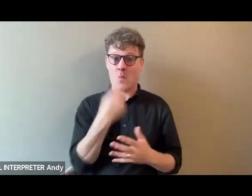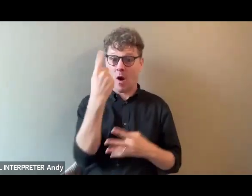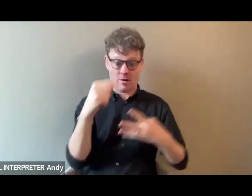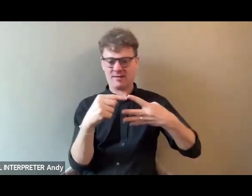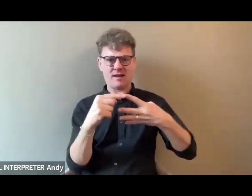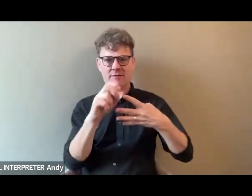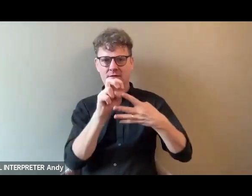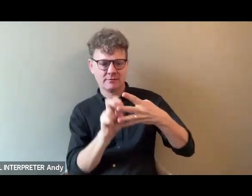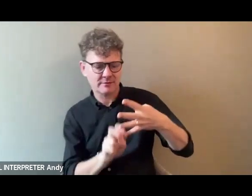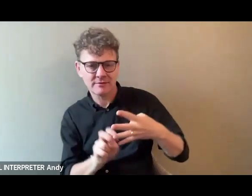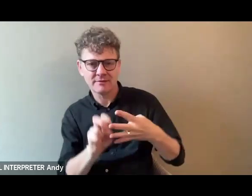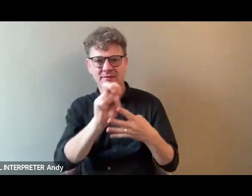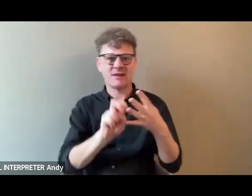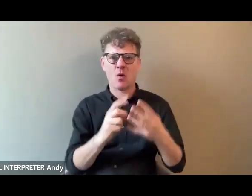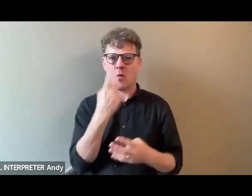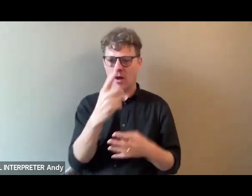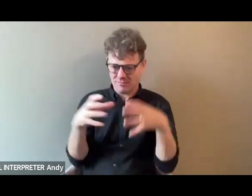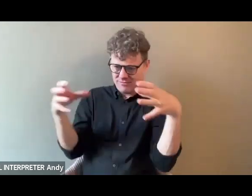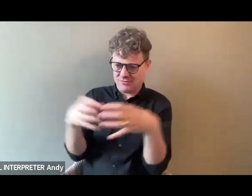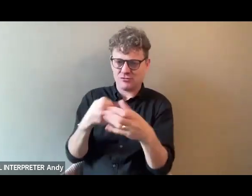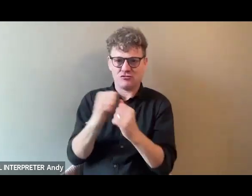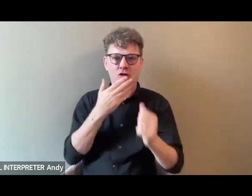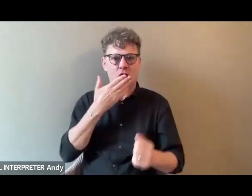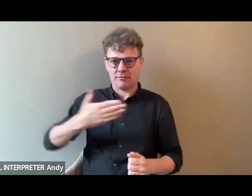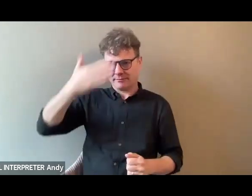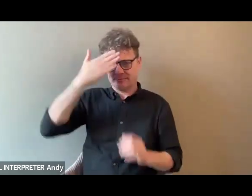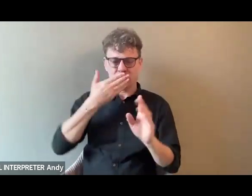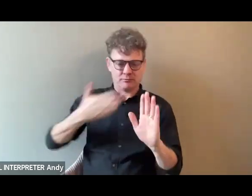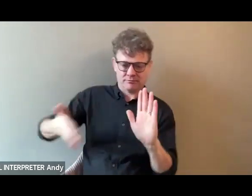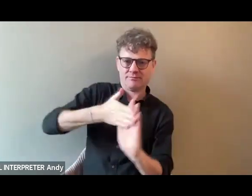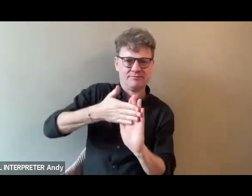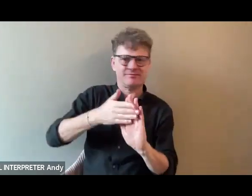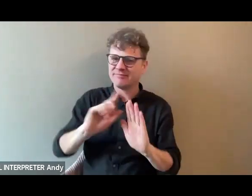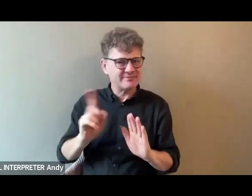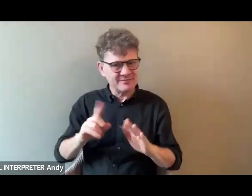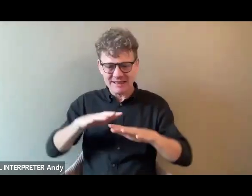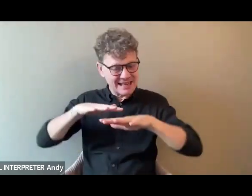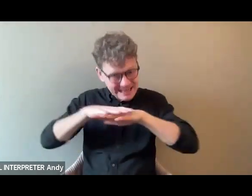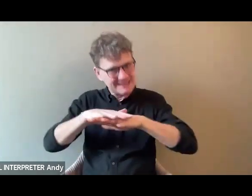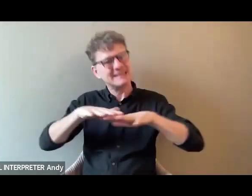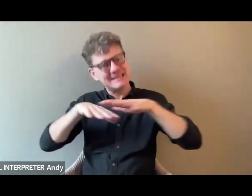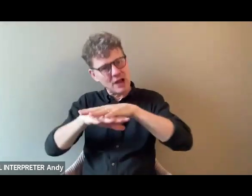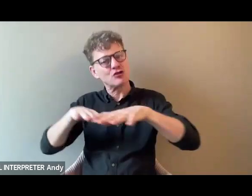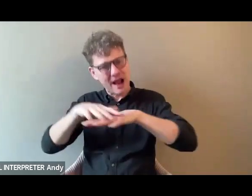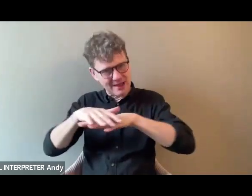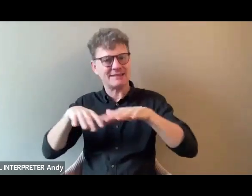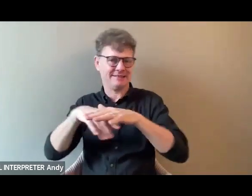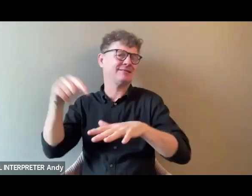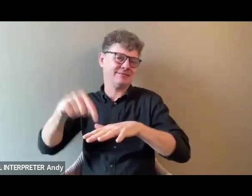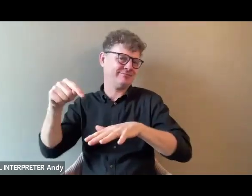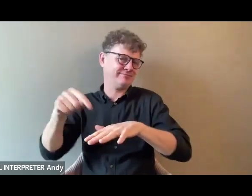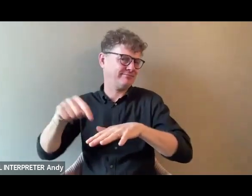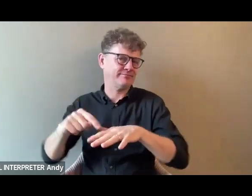a one solid structure. It's just a kind of a molding structure of different intersectionalities.